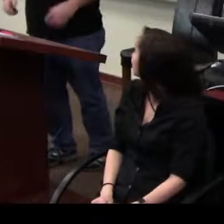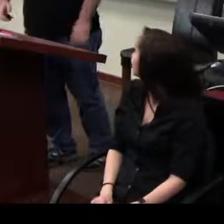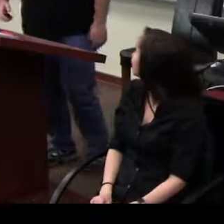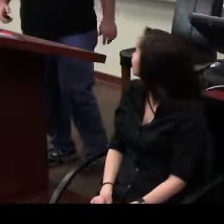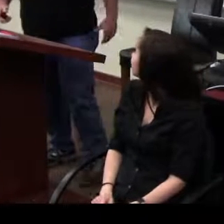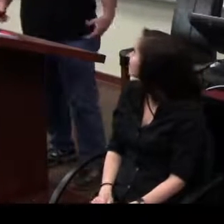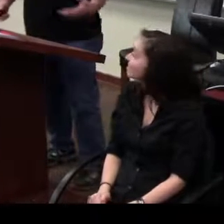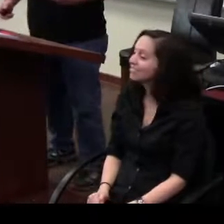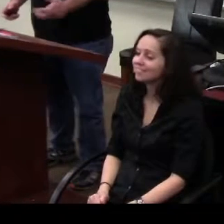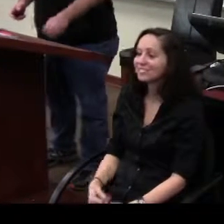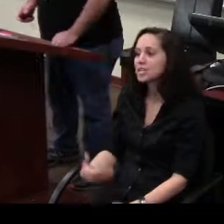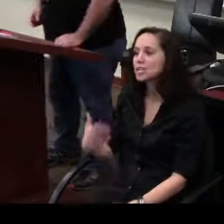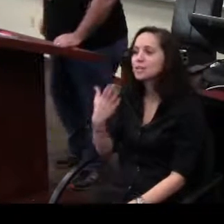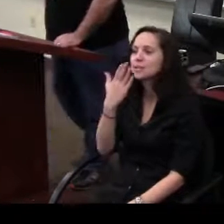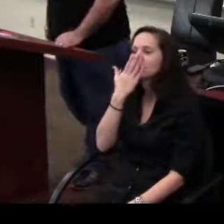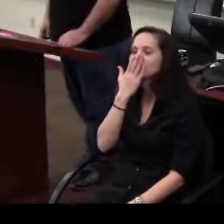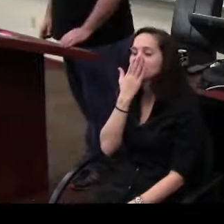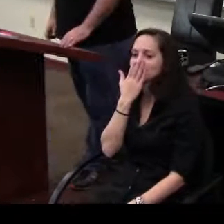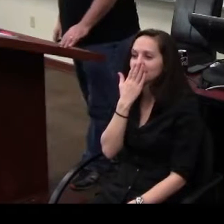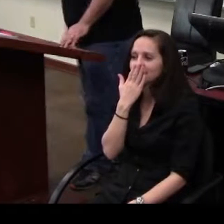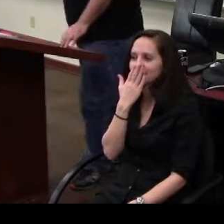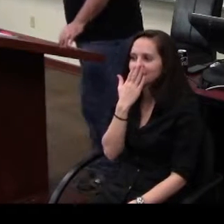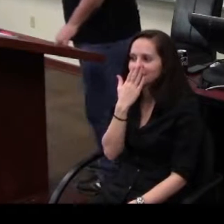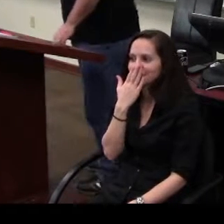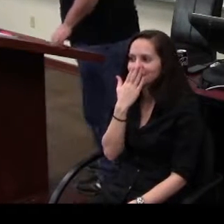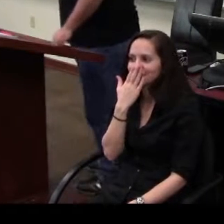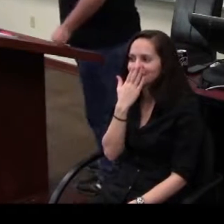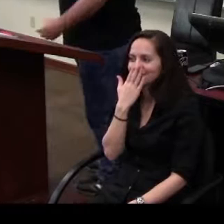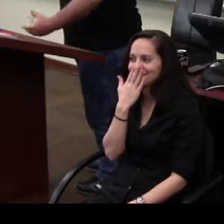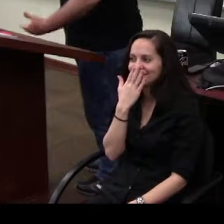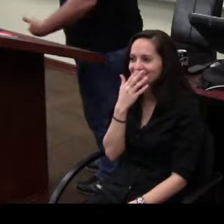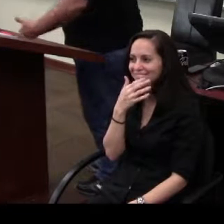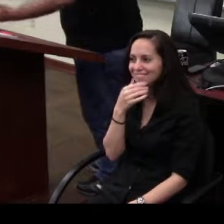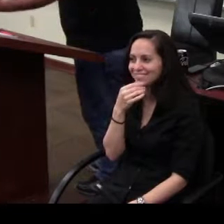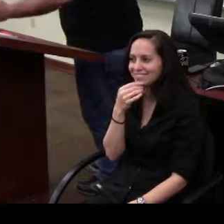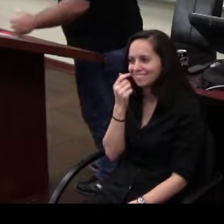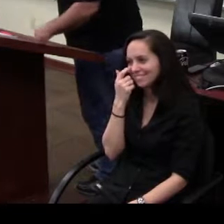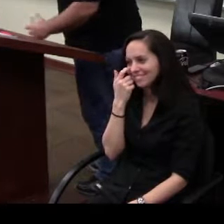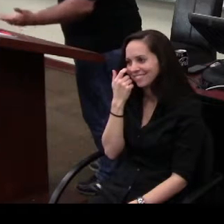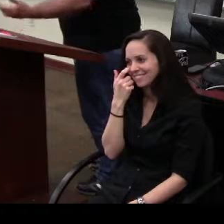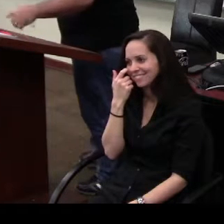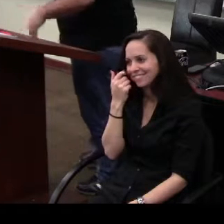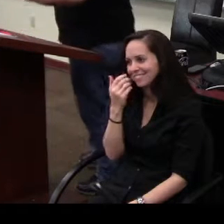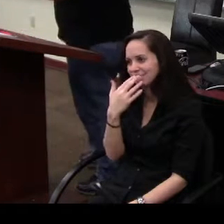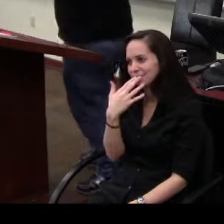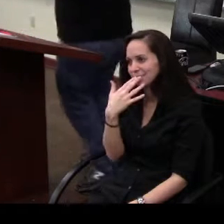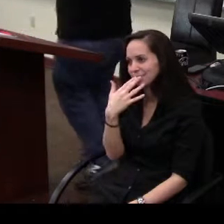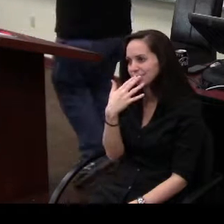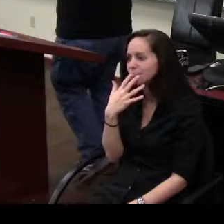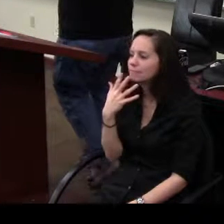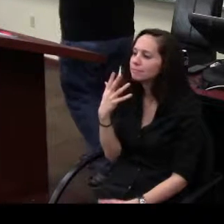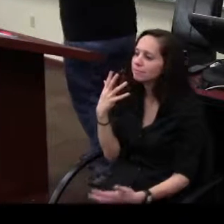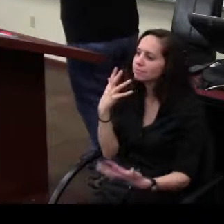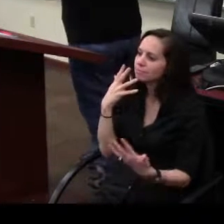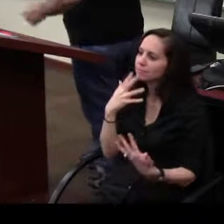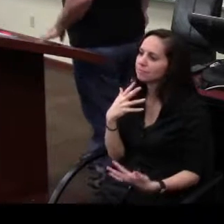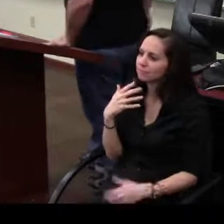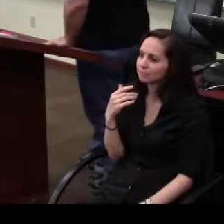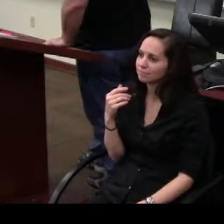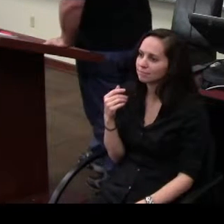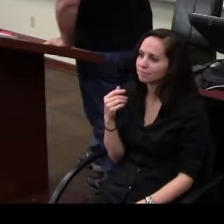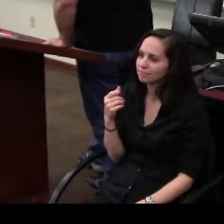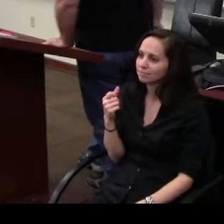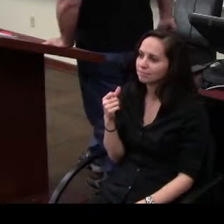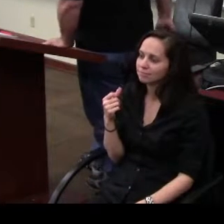So, you know, thanks for trying to teach me these things. It really sucks that this machine is not on the internet now. I don't know. It's just like,